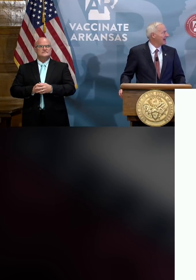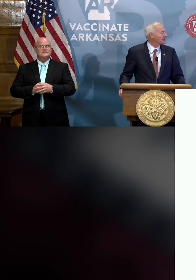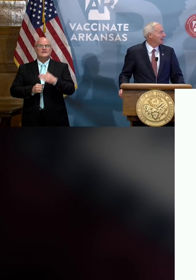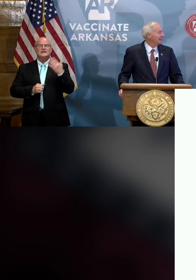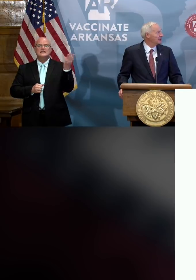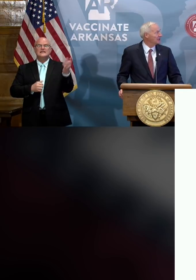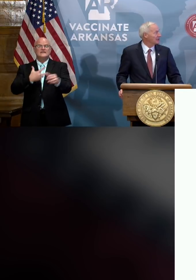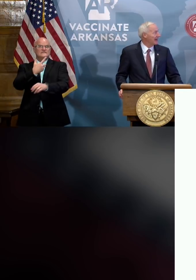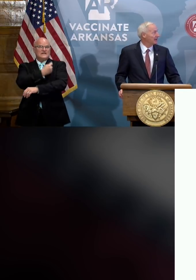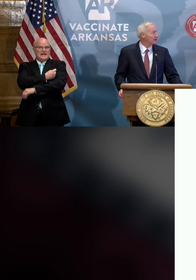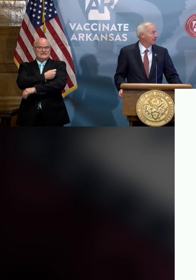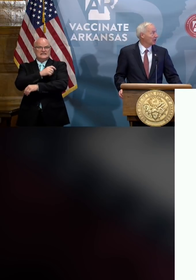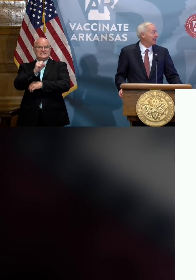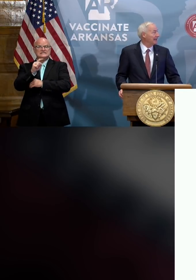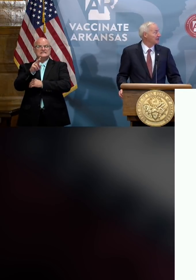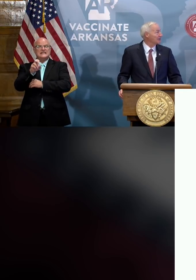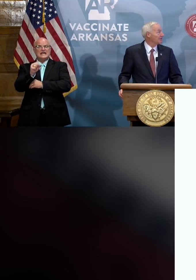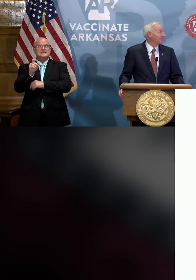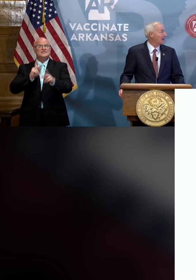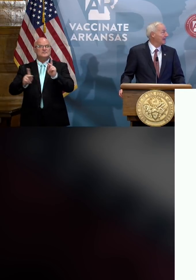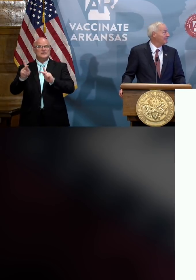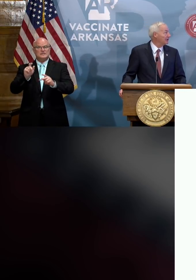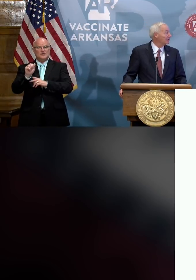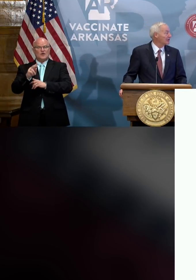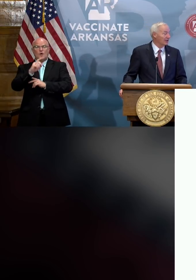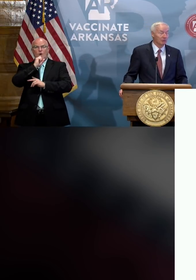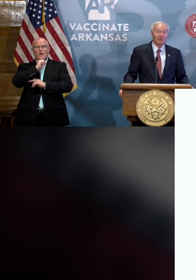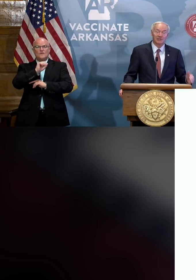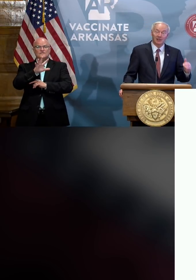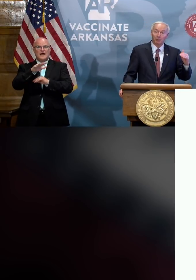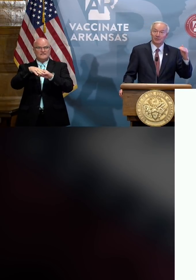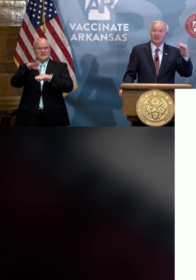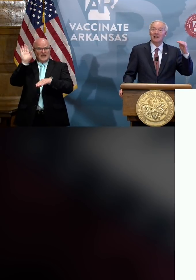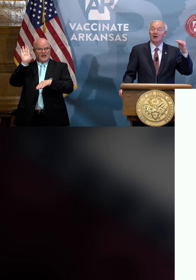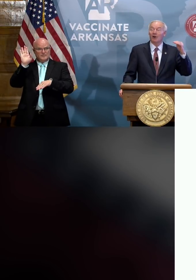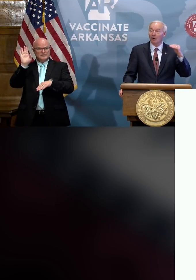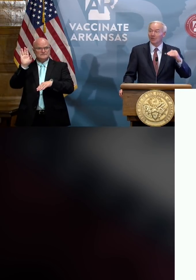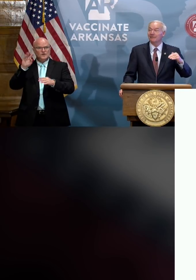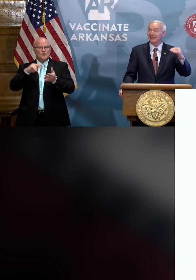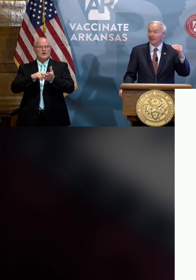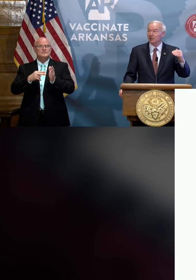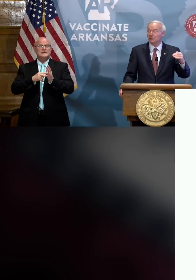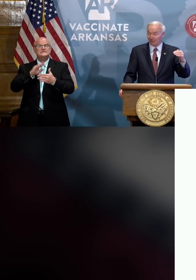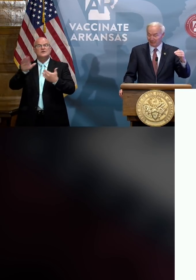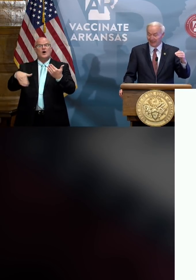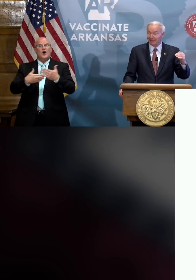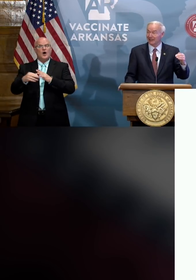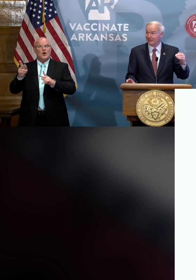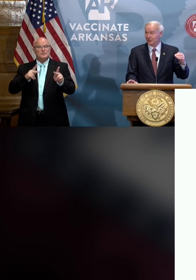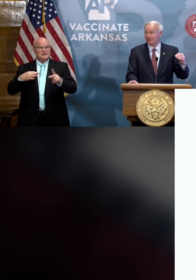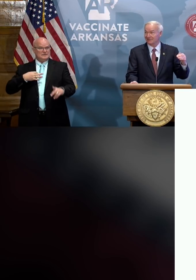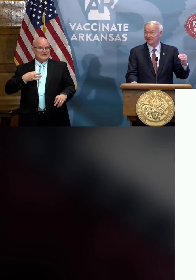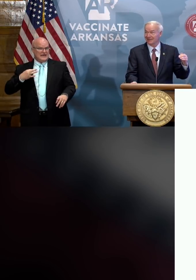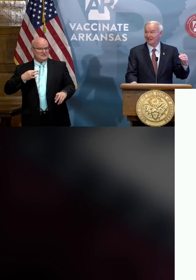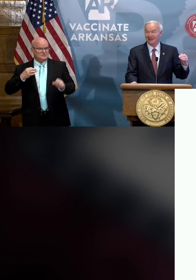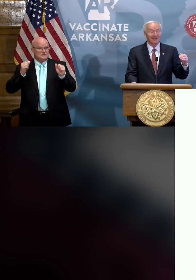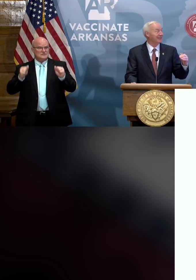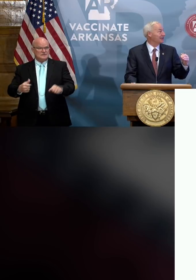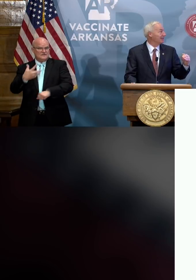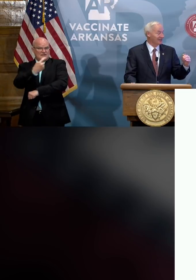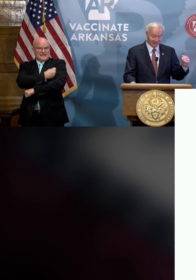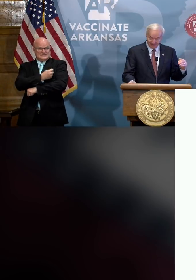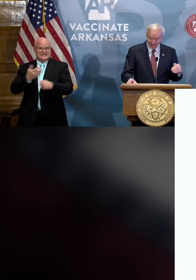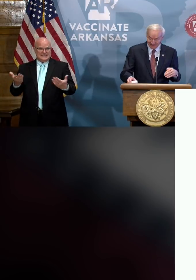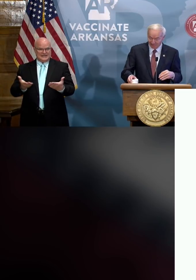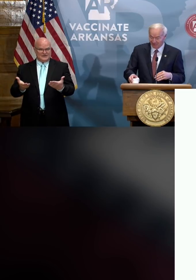is the vaccination status of our Kansans 5 years and older. In other words, all of the eligible population